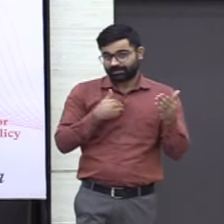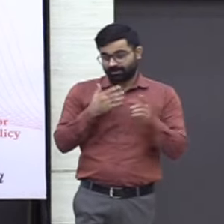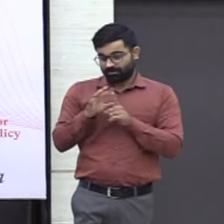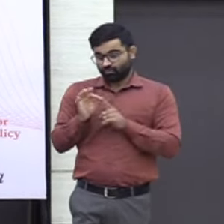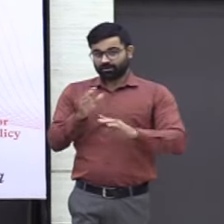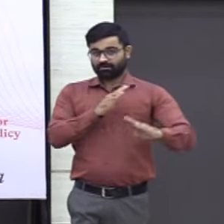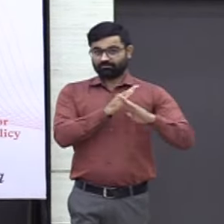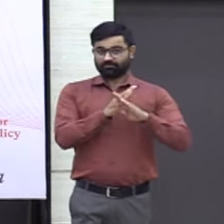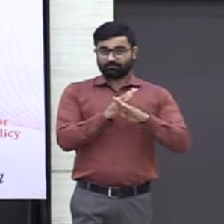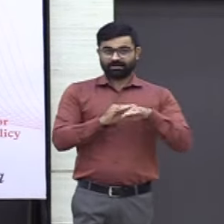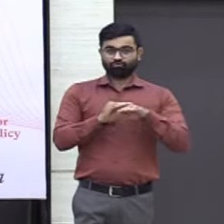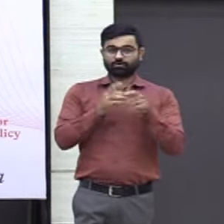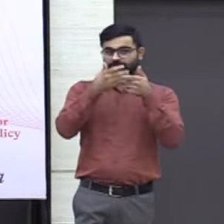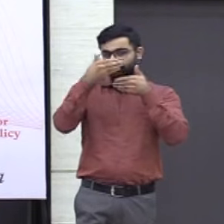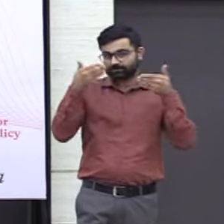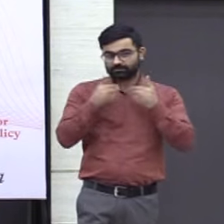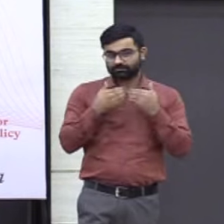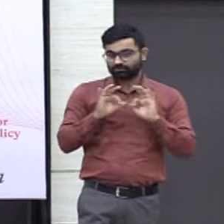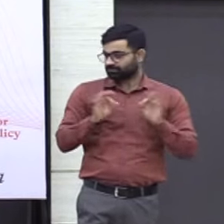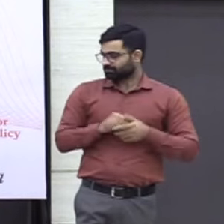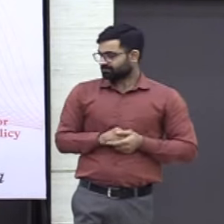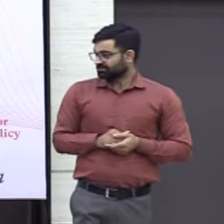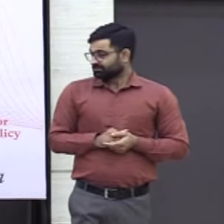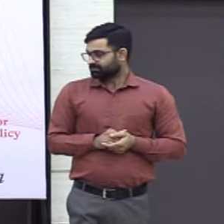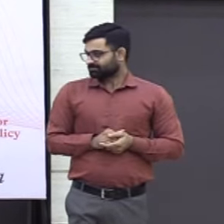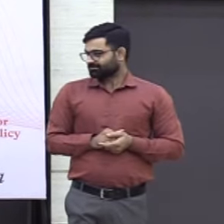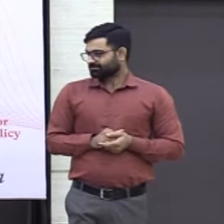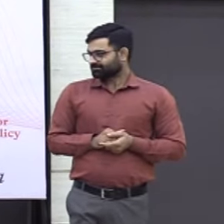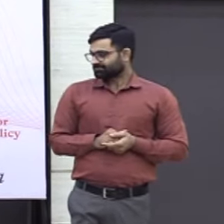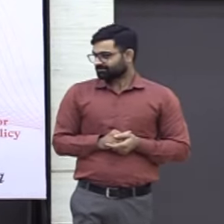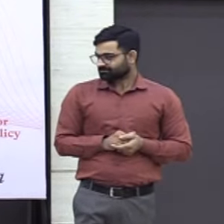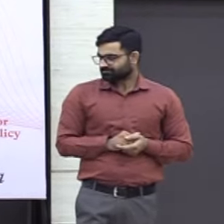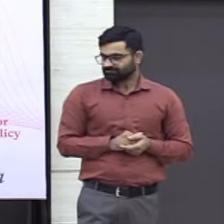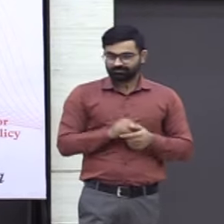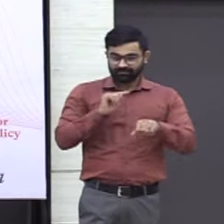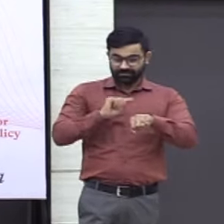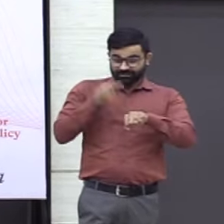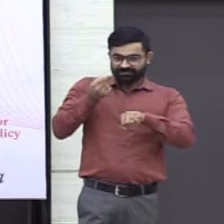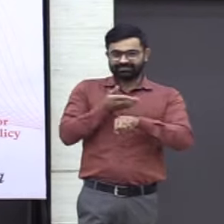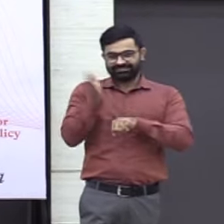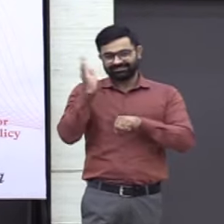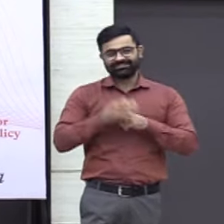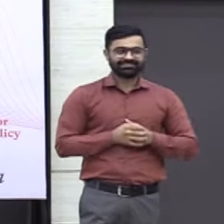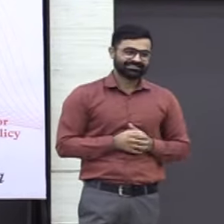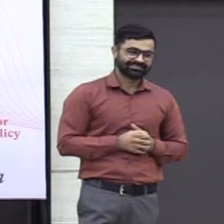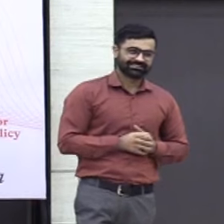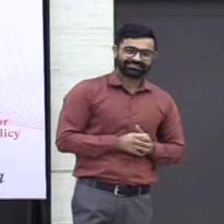do to protest without being labeled a terrorist? How can we help? Just take a chance.